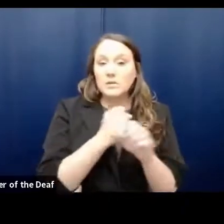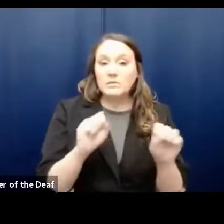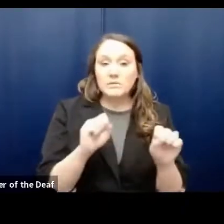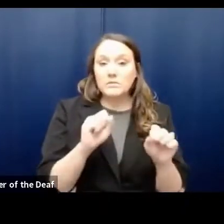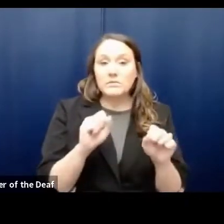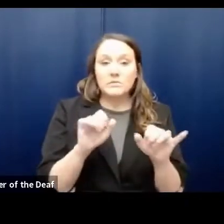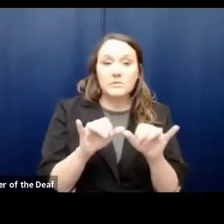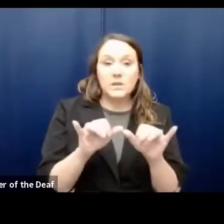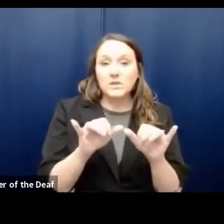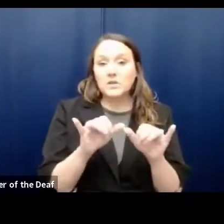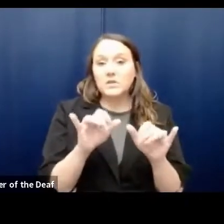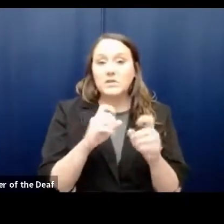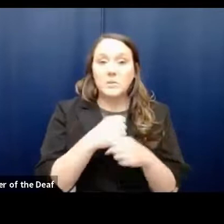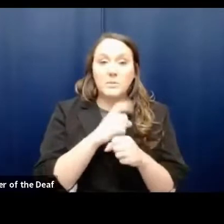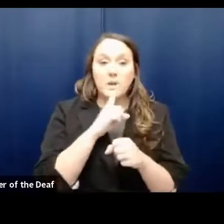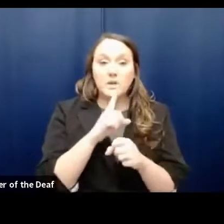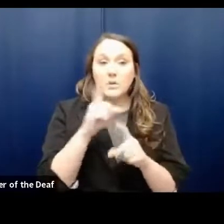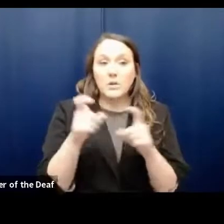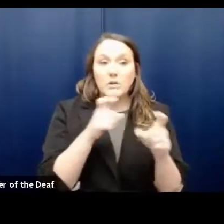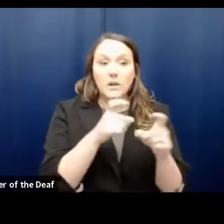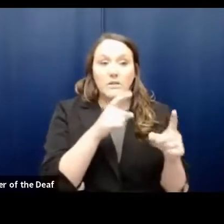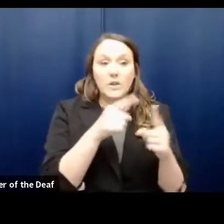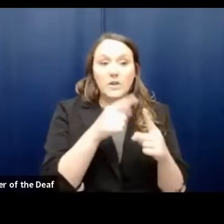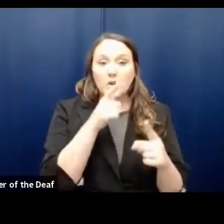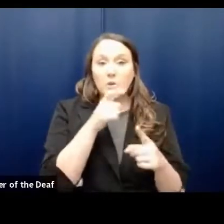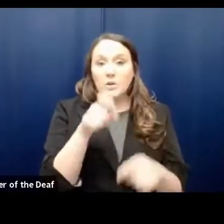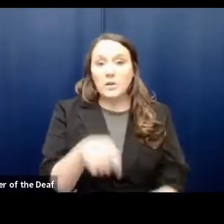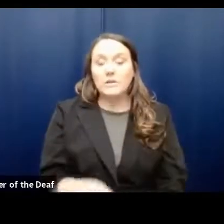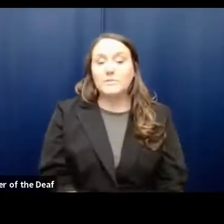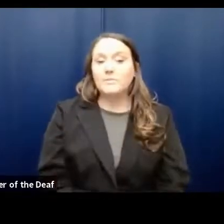is given out to the people they are intended for.